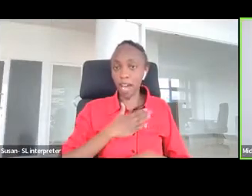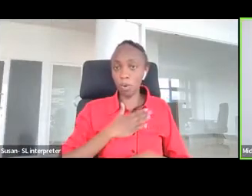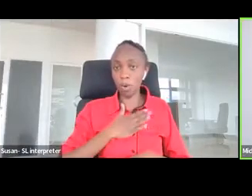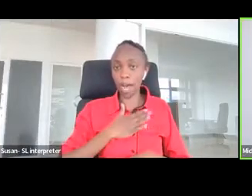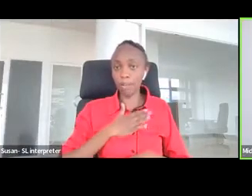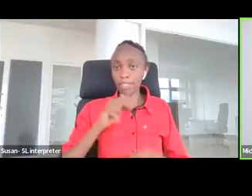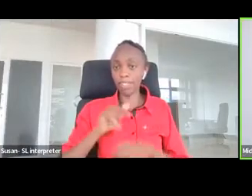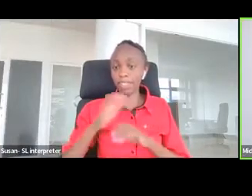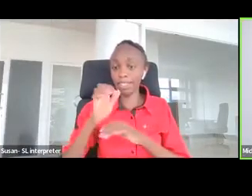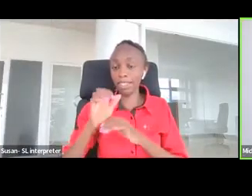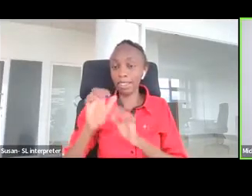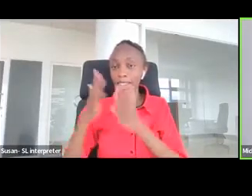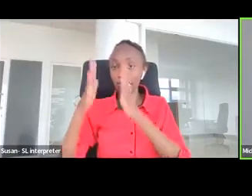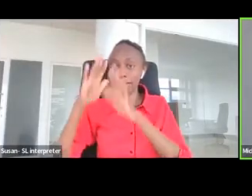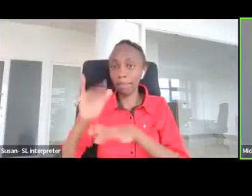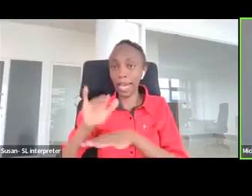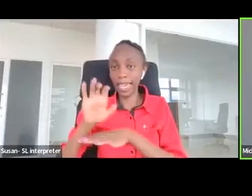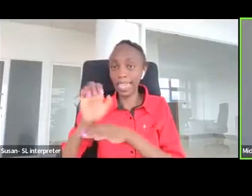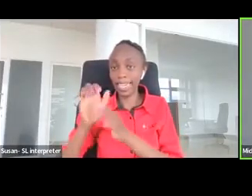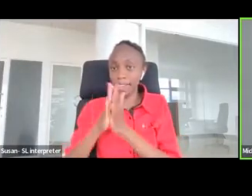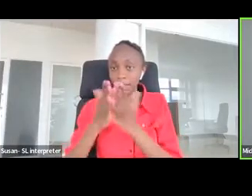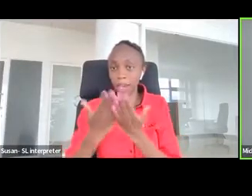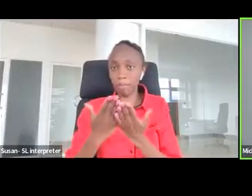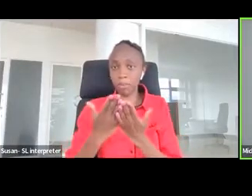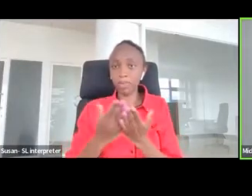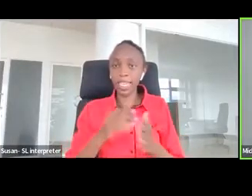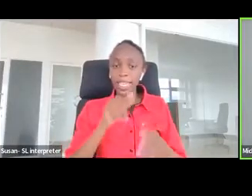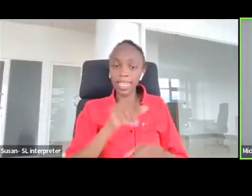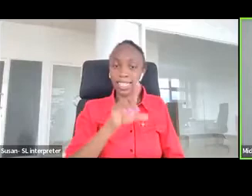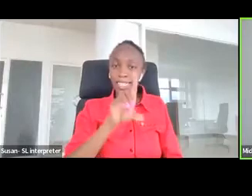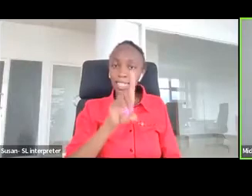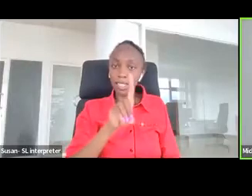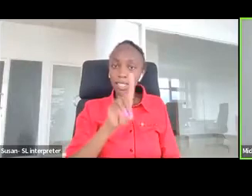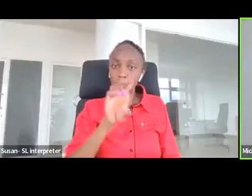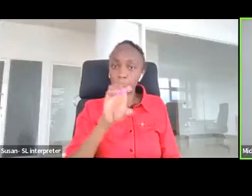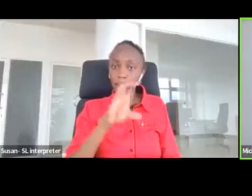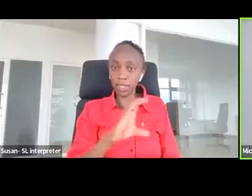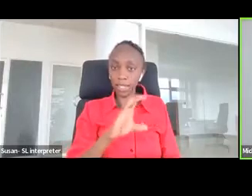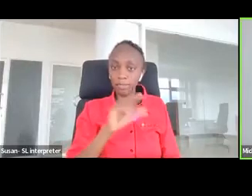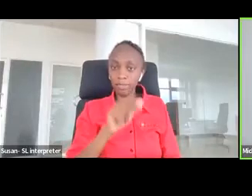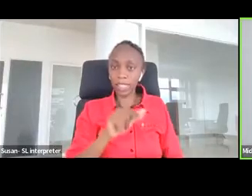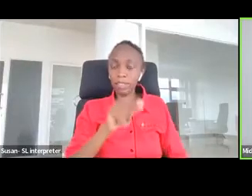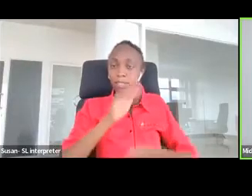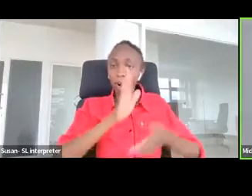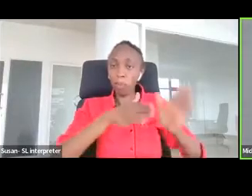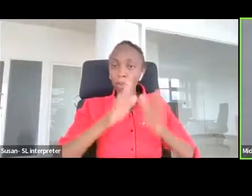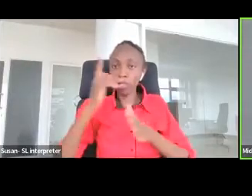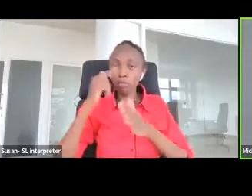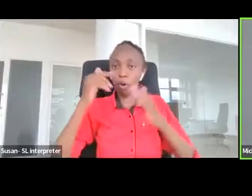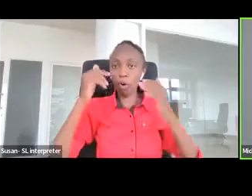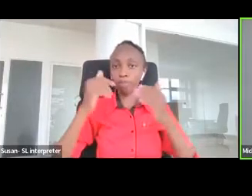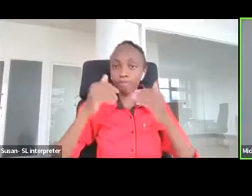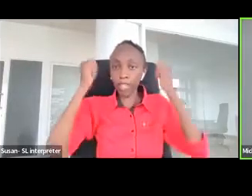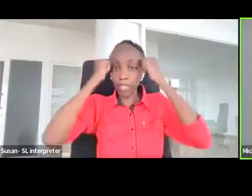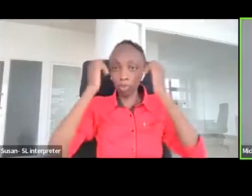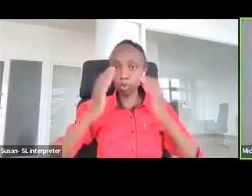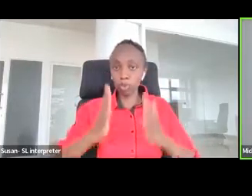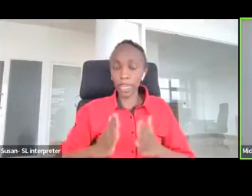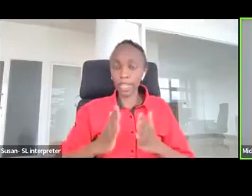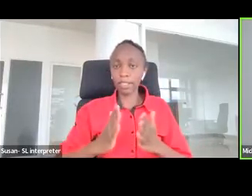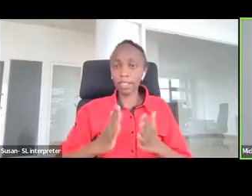Ikitabu, the digital essay competition gives an opportunity for students to give us their